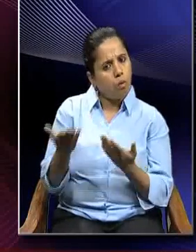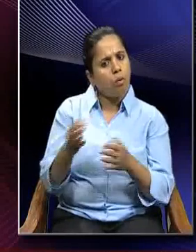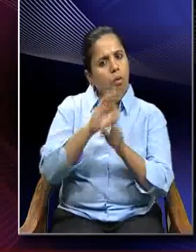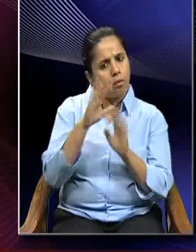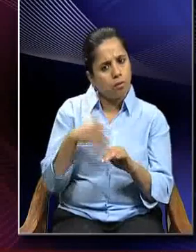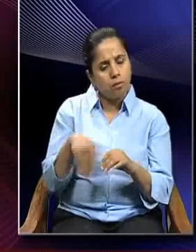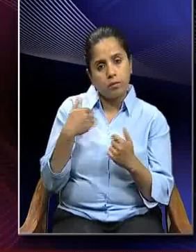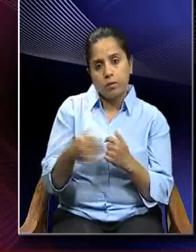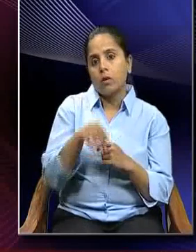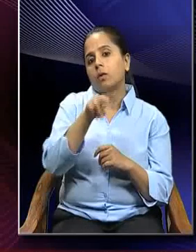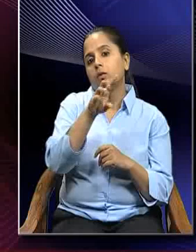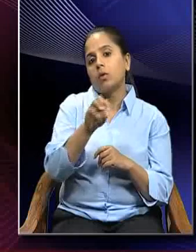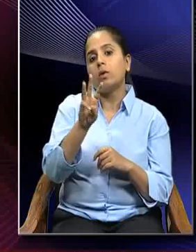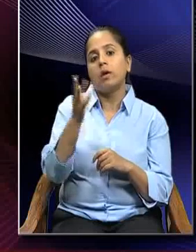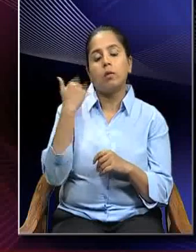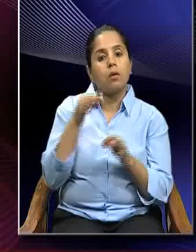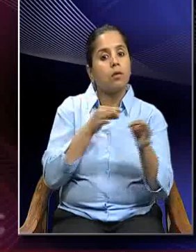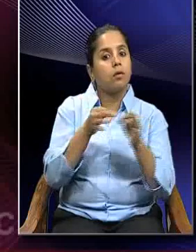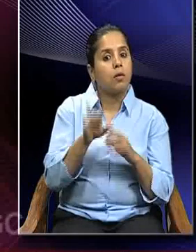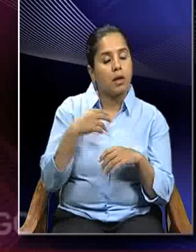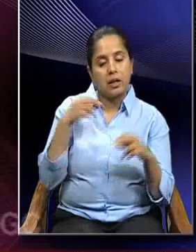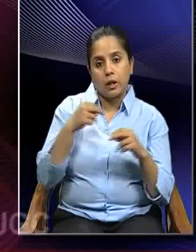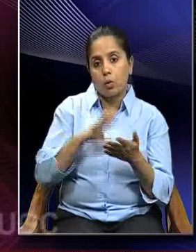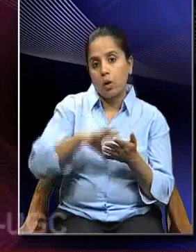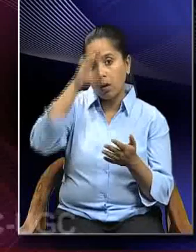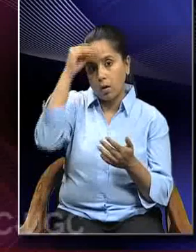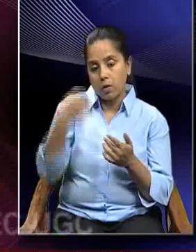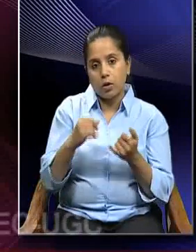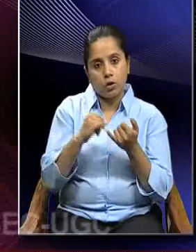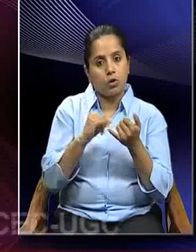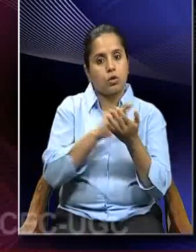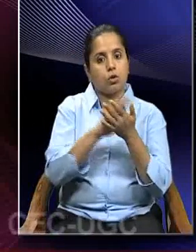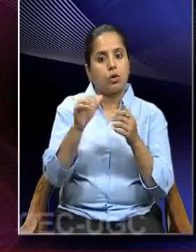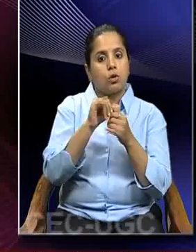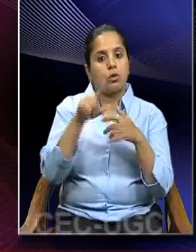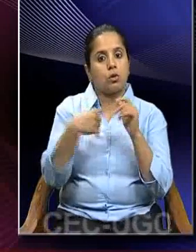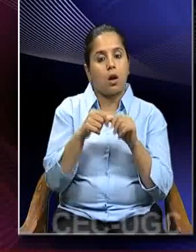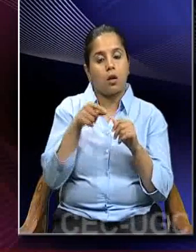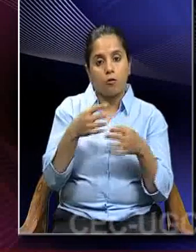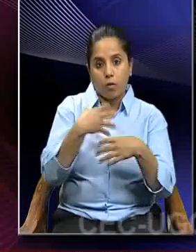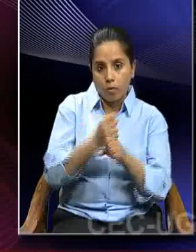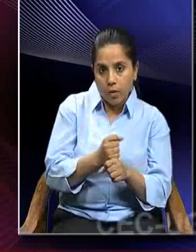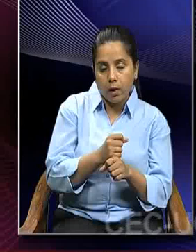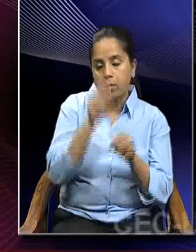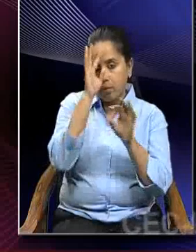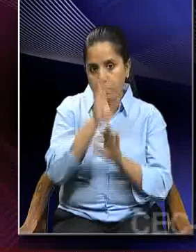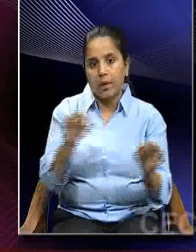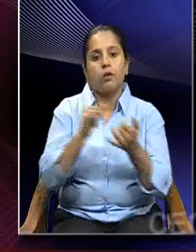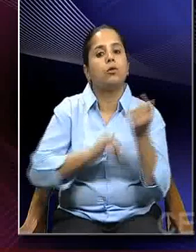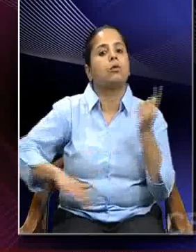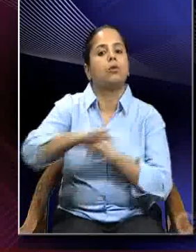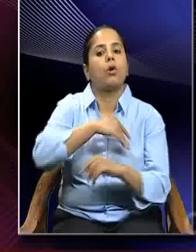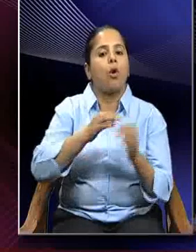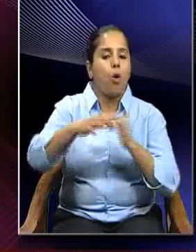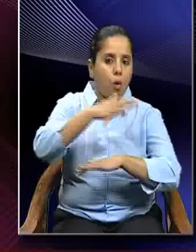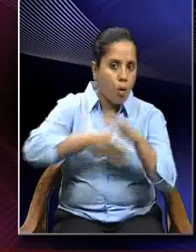Atre in 2003 suggests the need to learn from Shastras for creating peace in society,